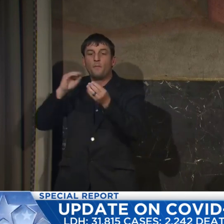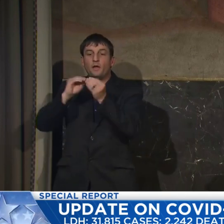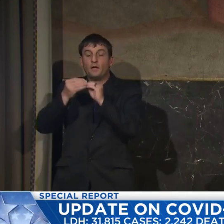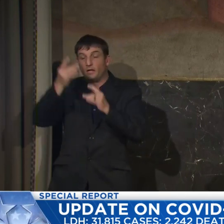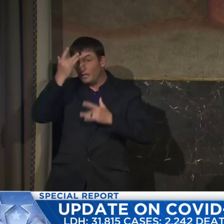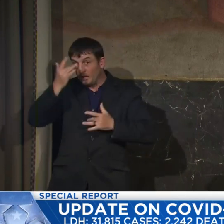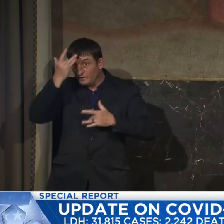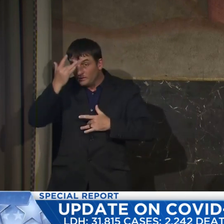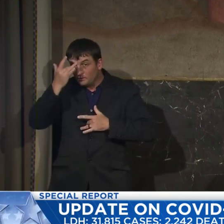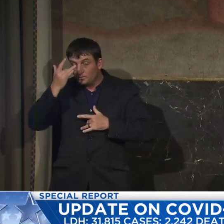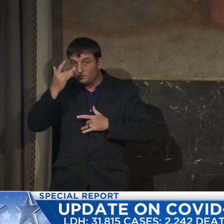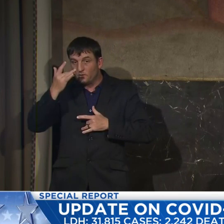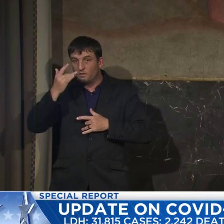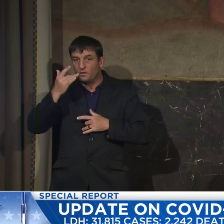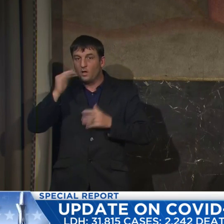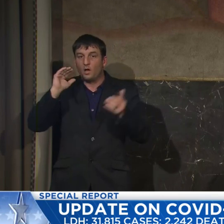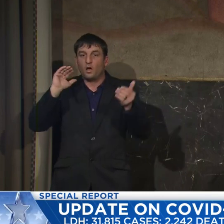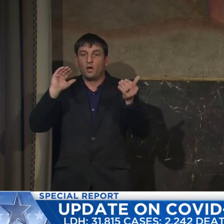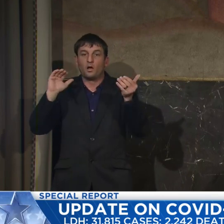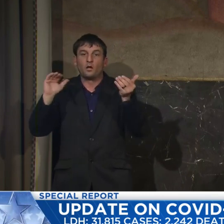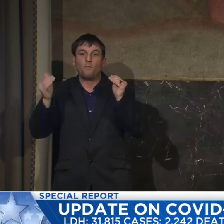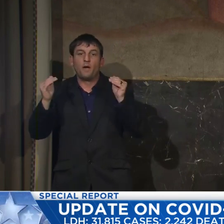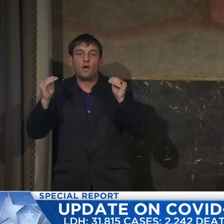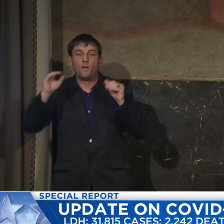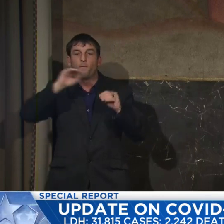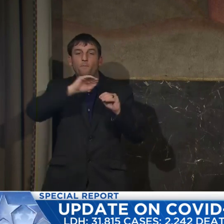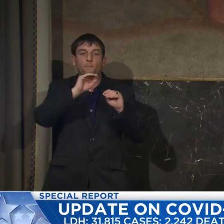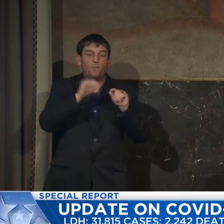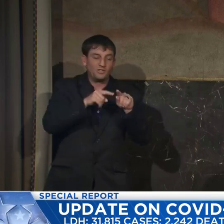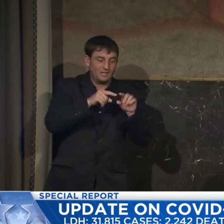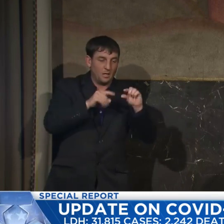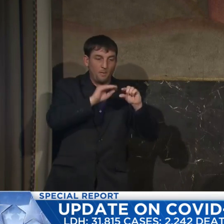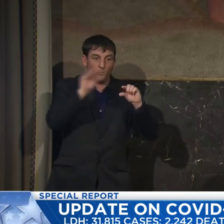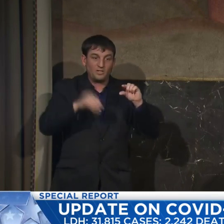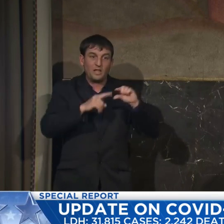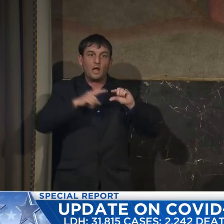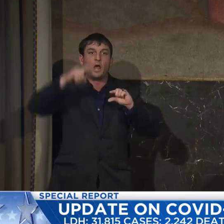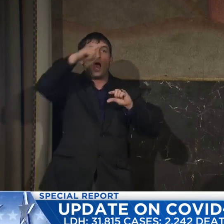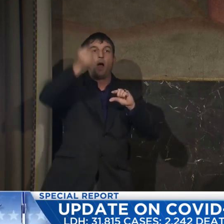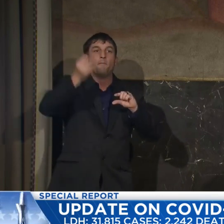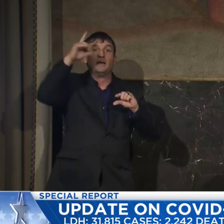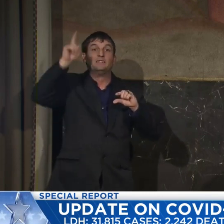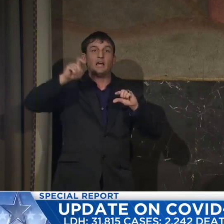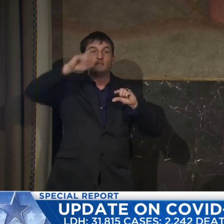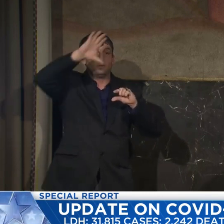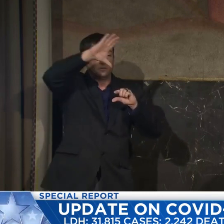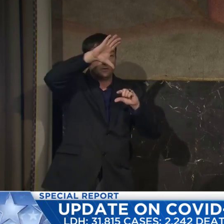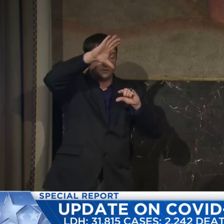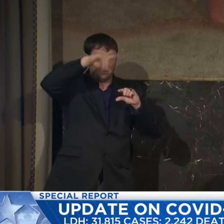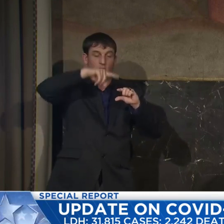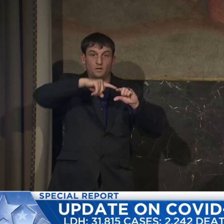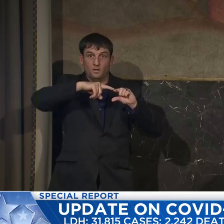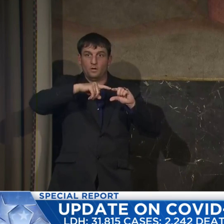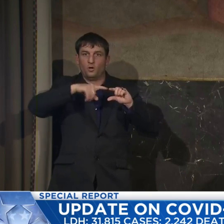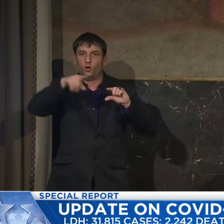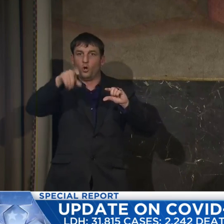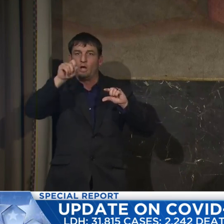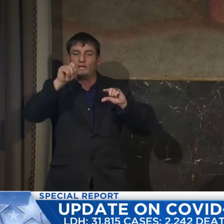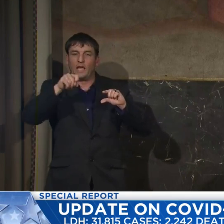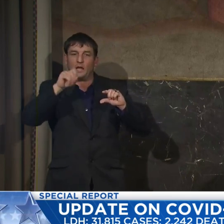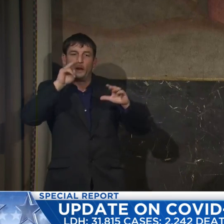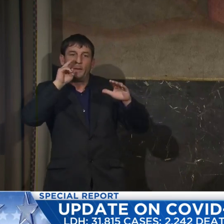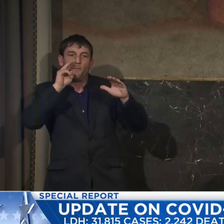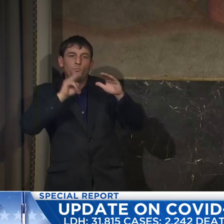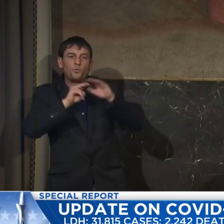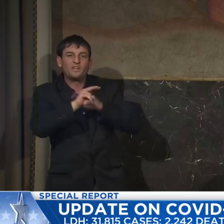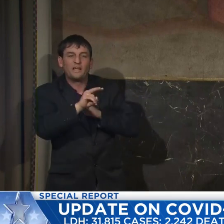developing, especially as a percentage of the test given, and at hospitalizations over time, you can predict the rate of